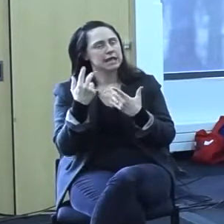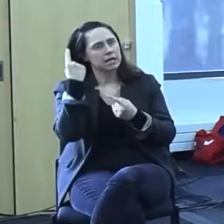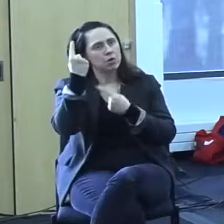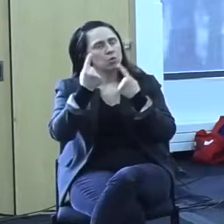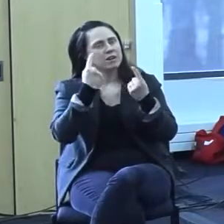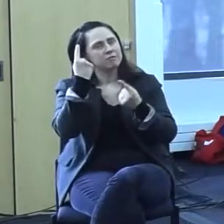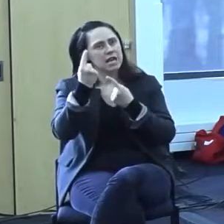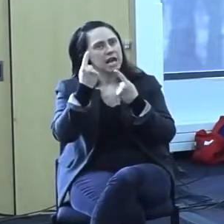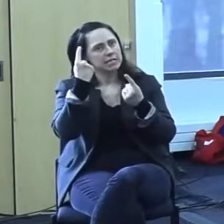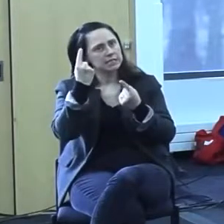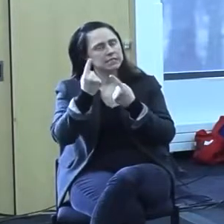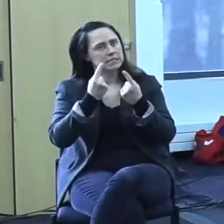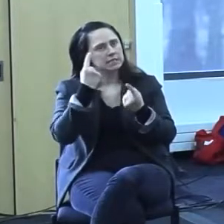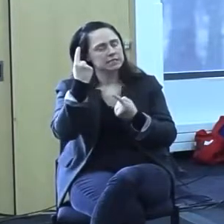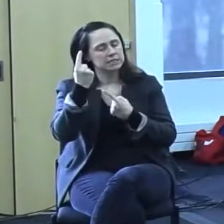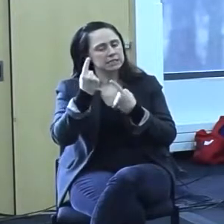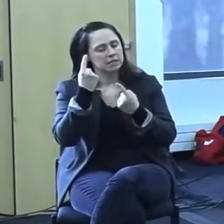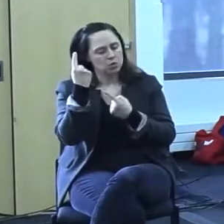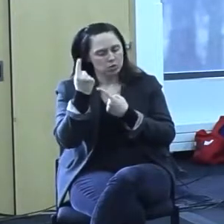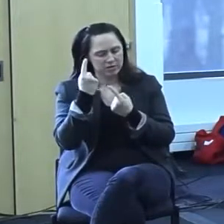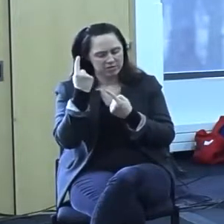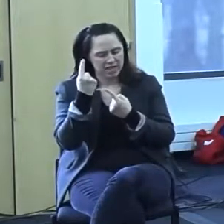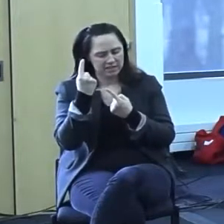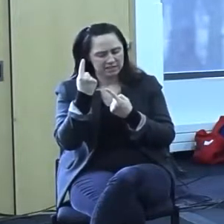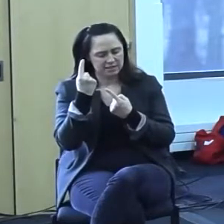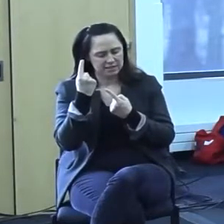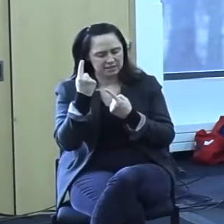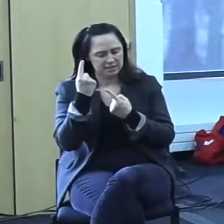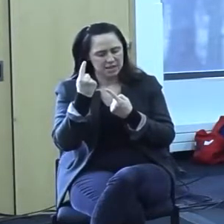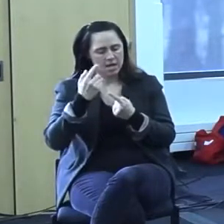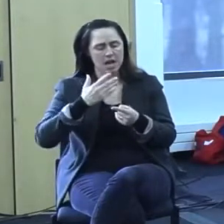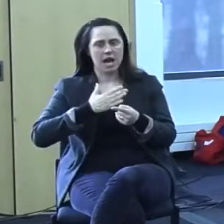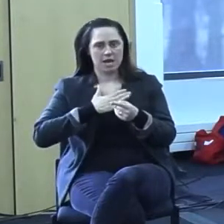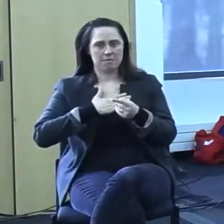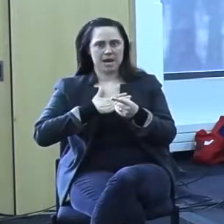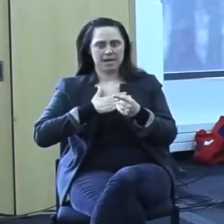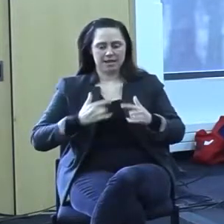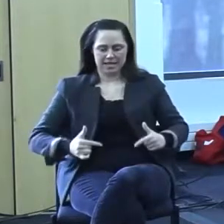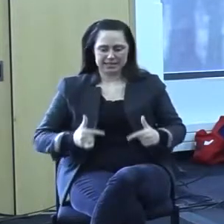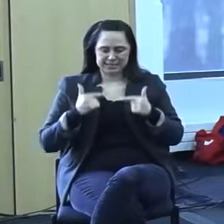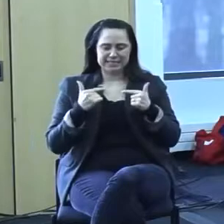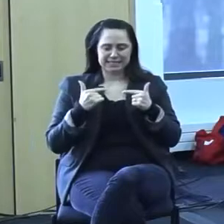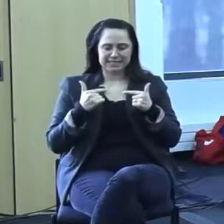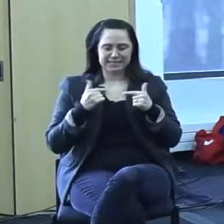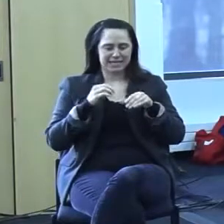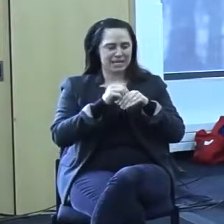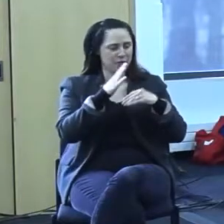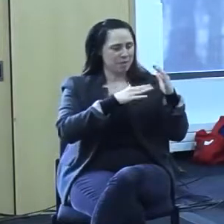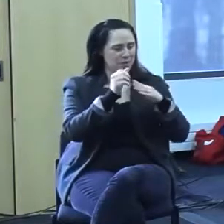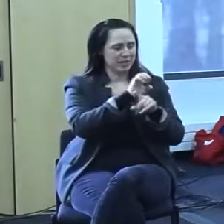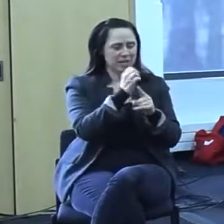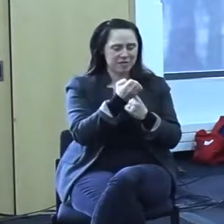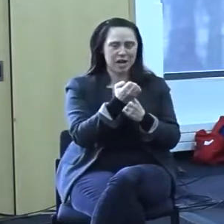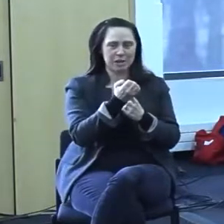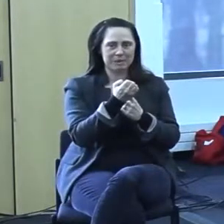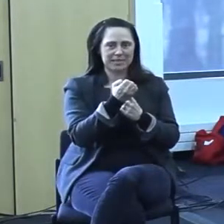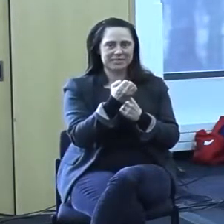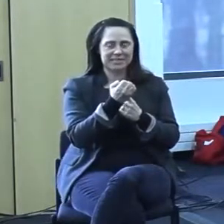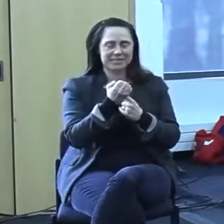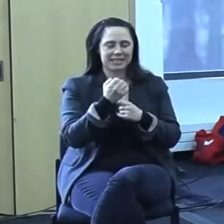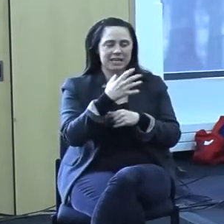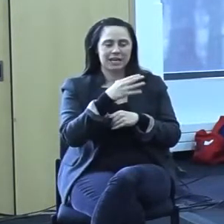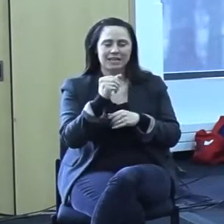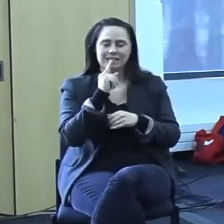reflect on, to put lightly, like my existence in the built environment. And